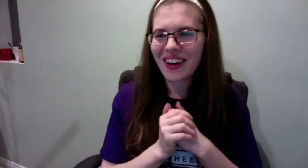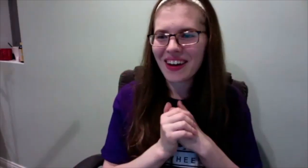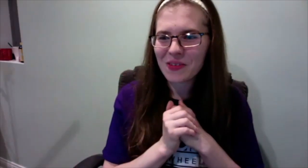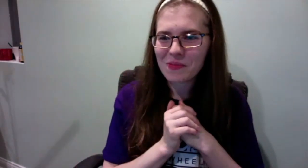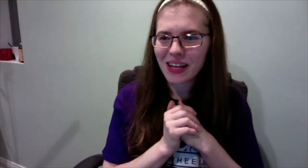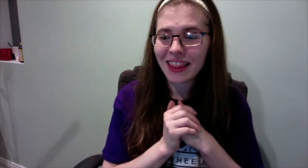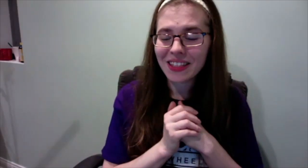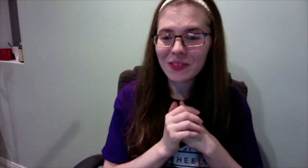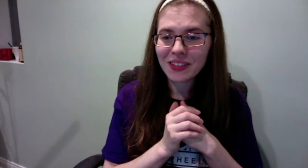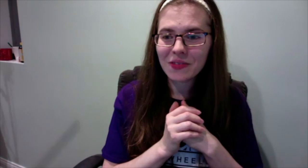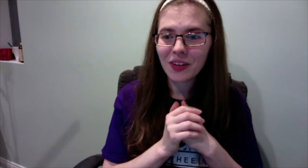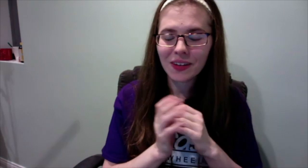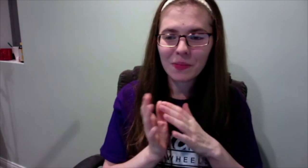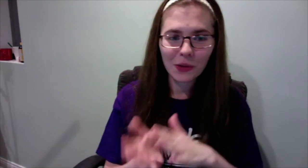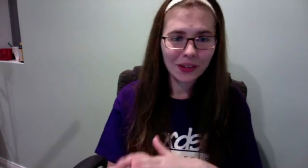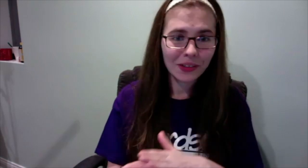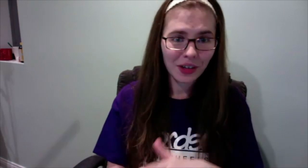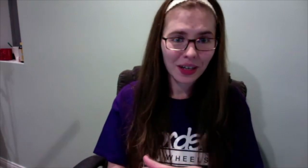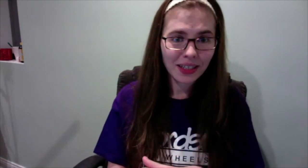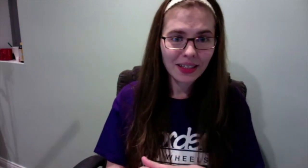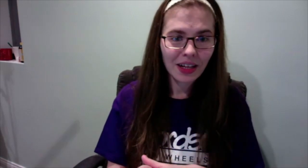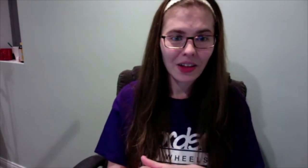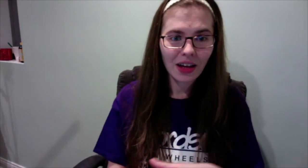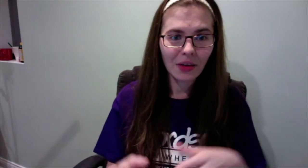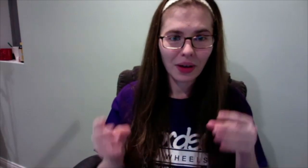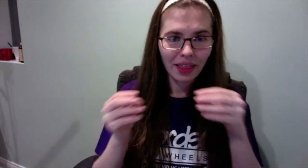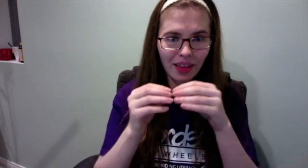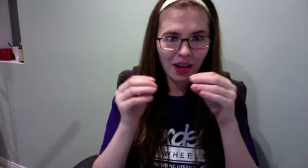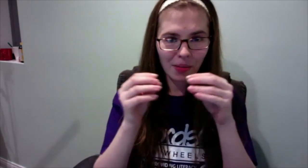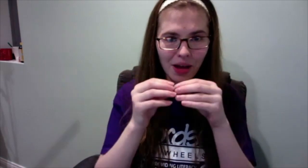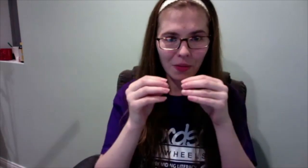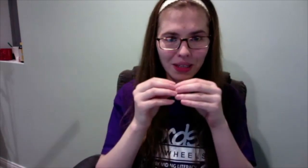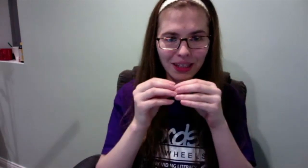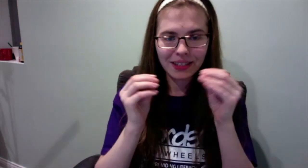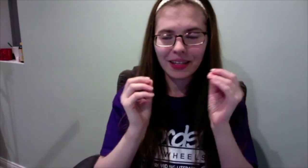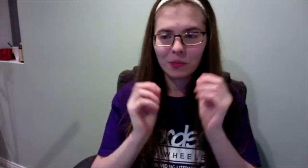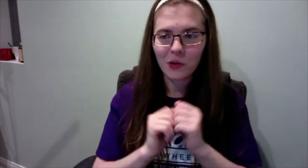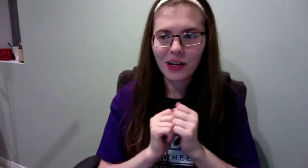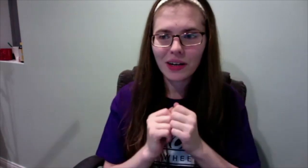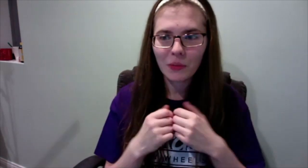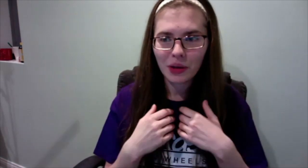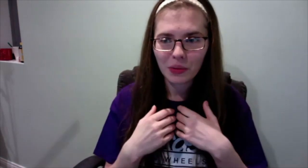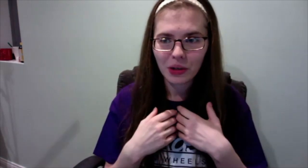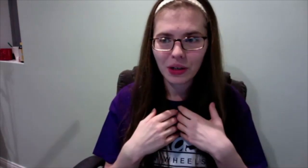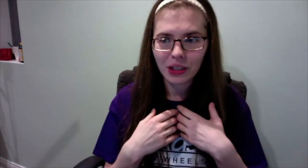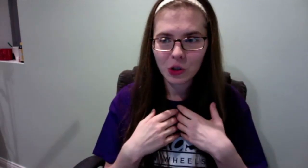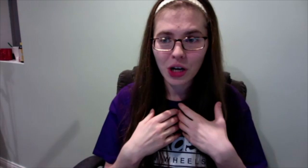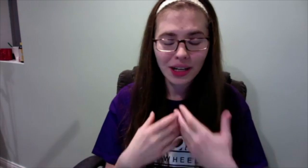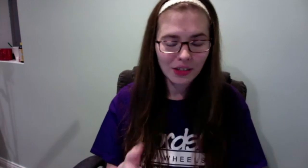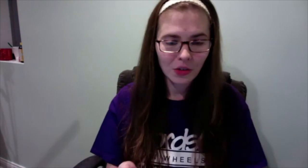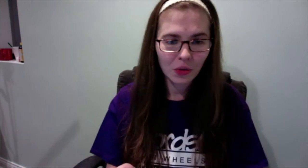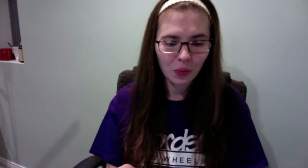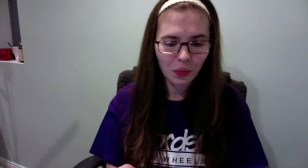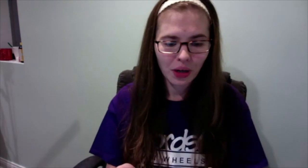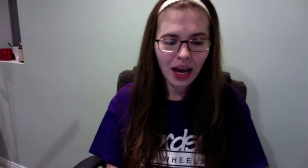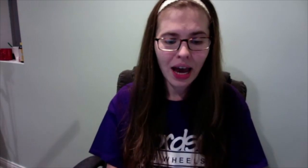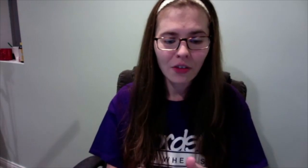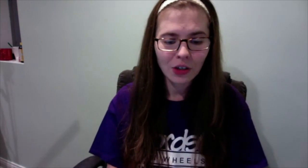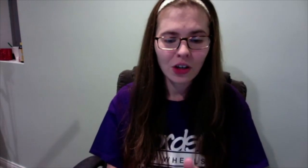So this was very important for us, along with how Emelia said more. We were trying to have our daughter's